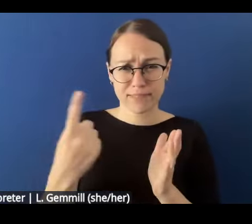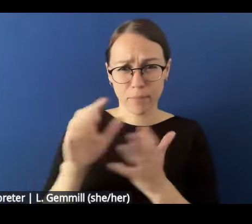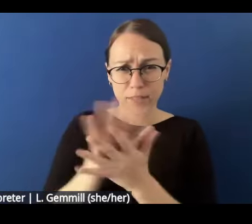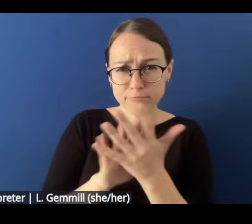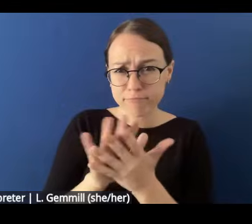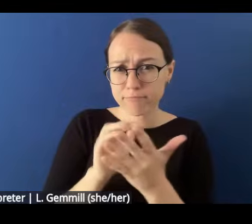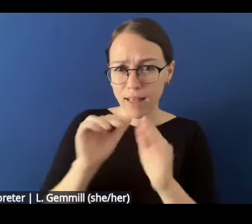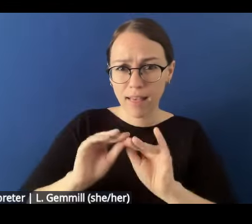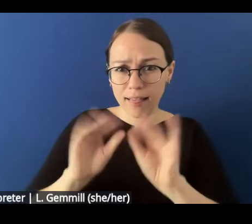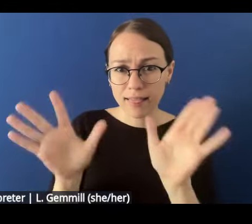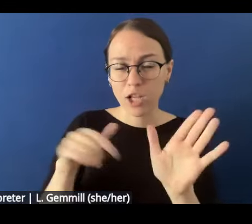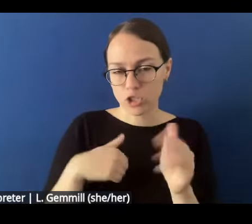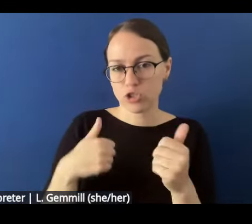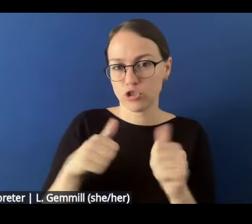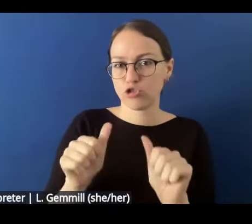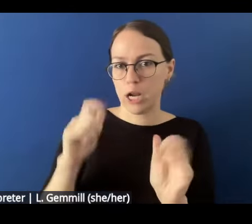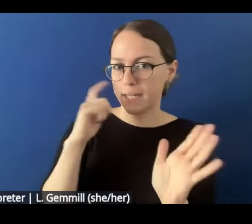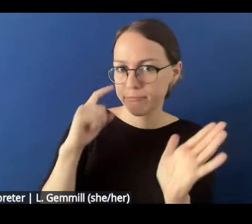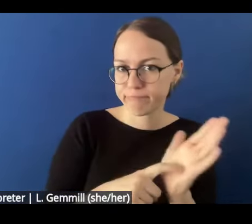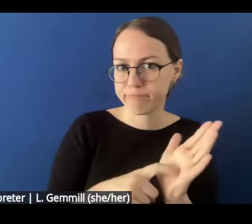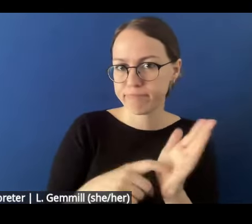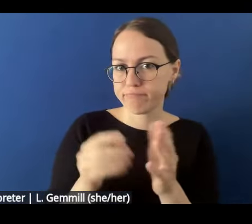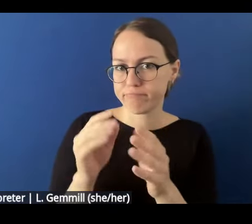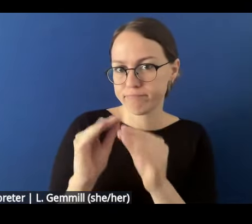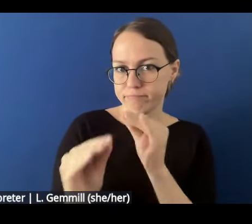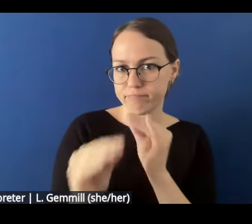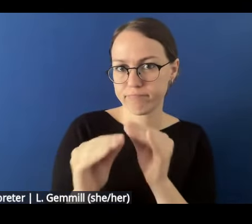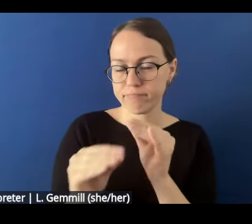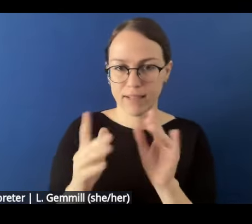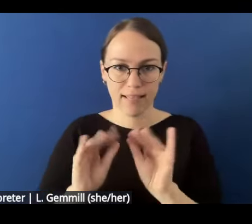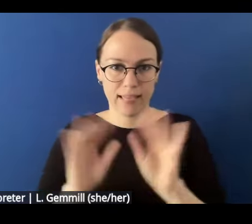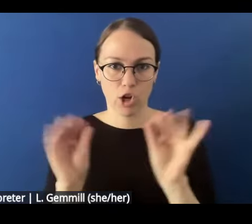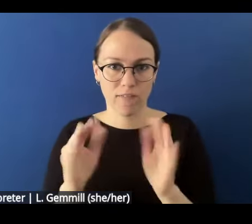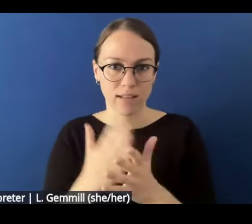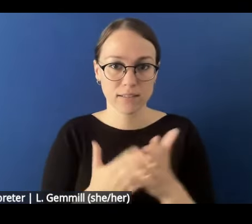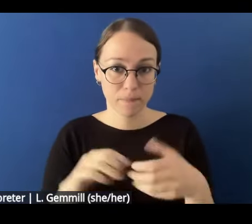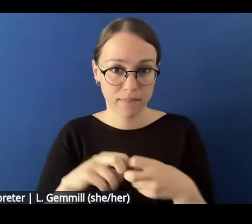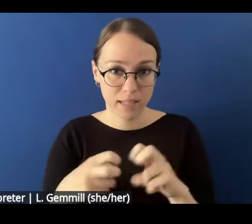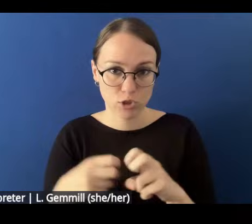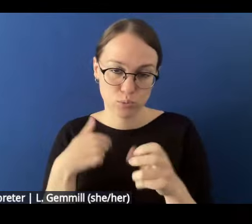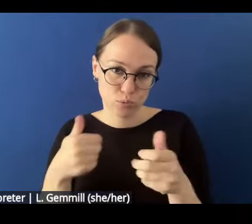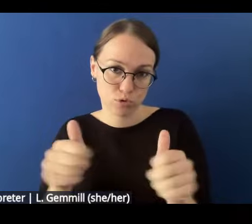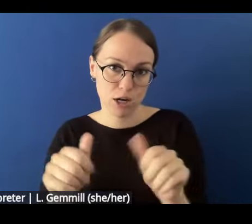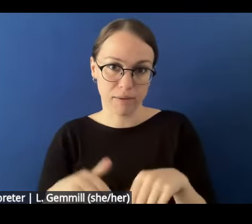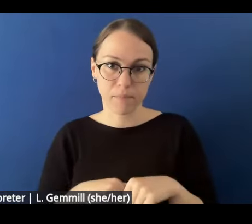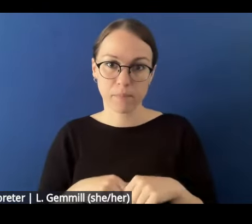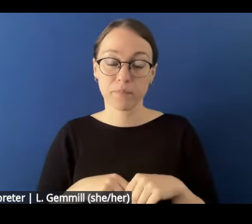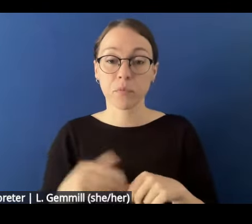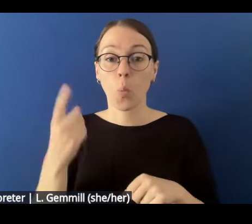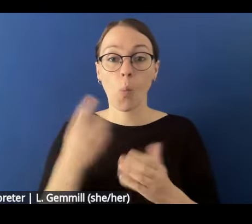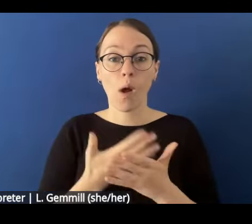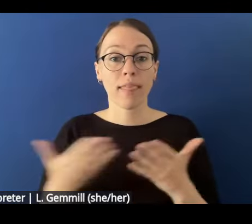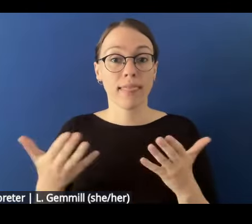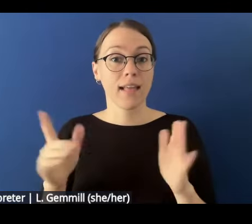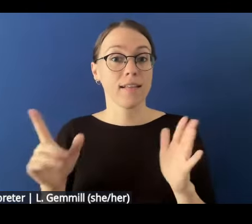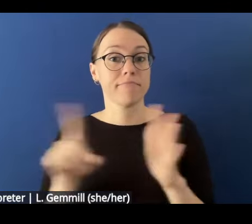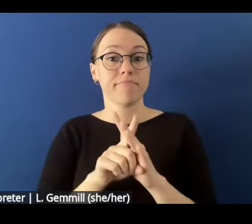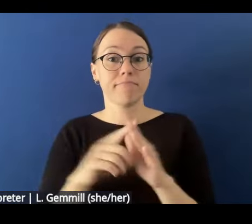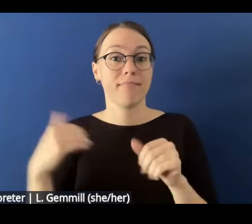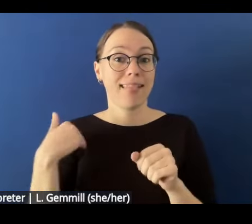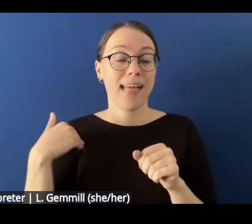to respond and especially clarify some of those things. One of the things that we heard last cycle, I think the